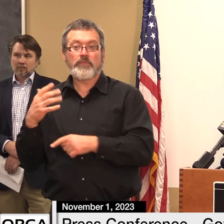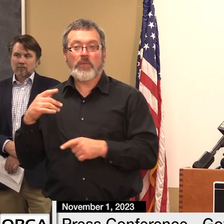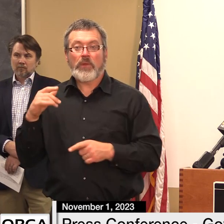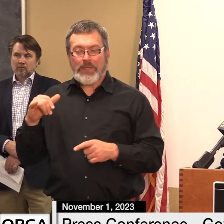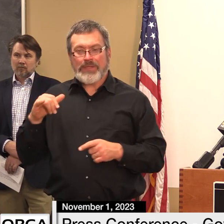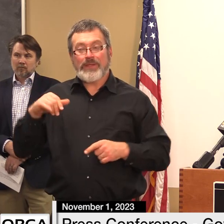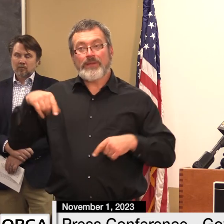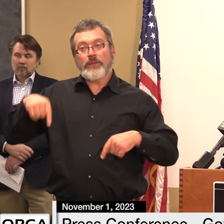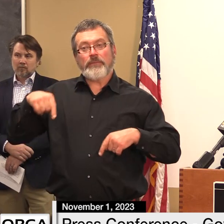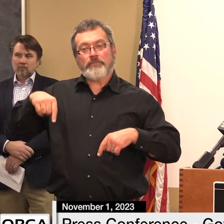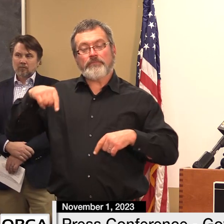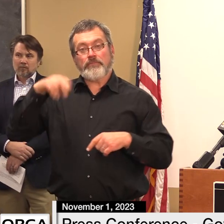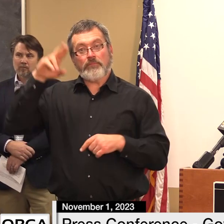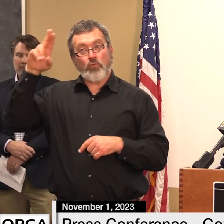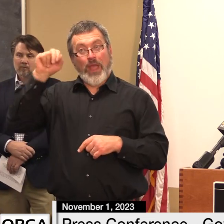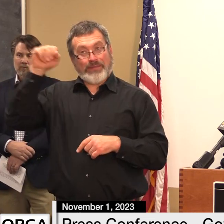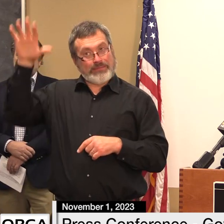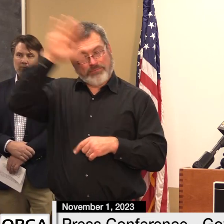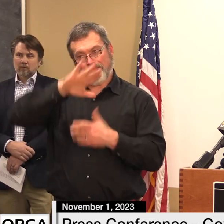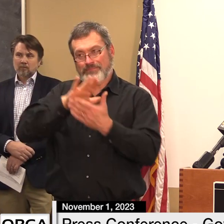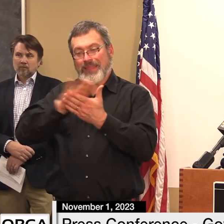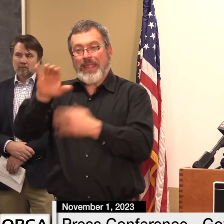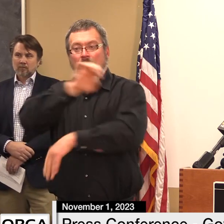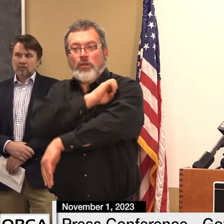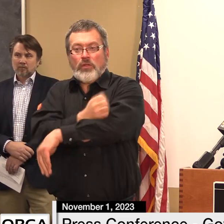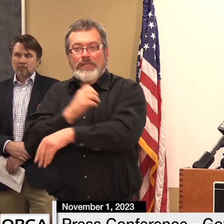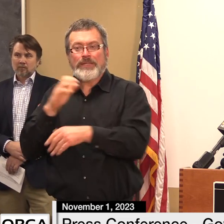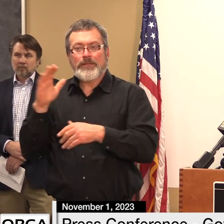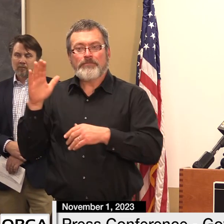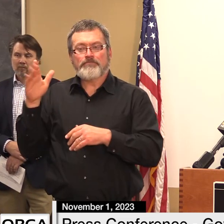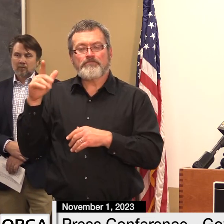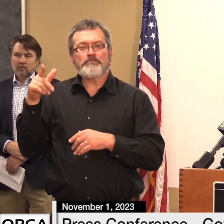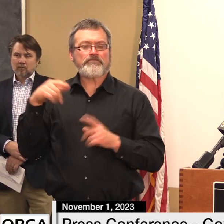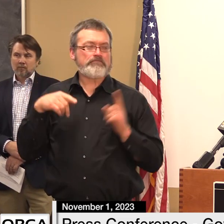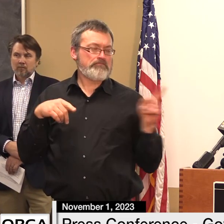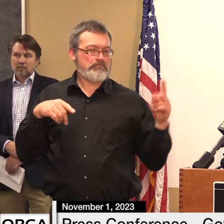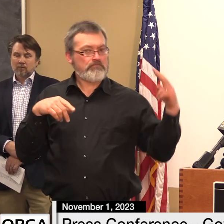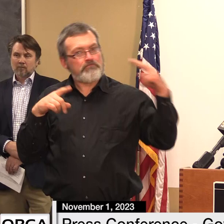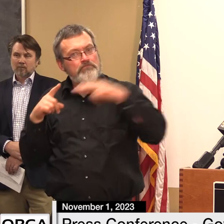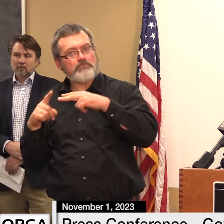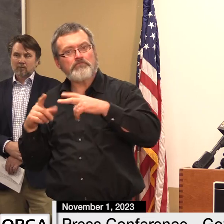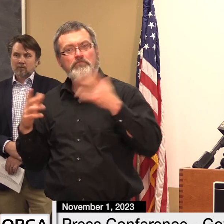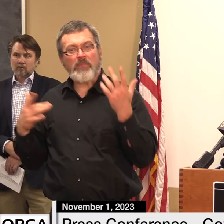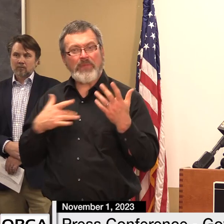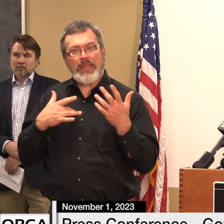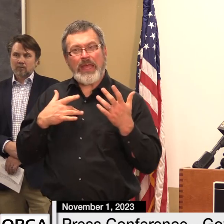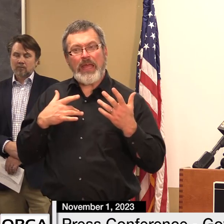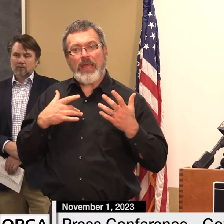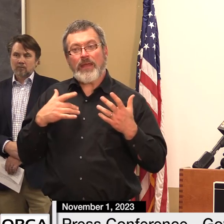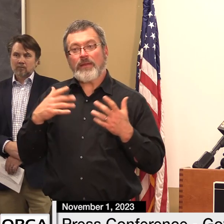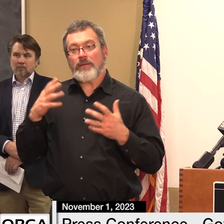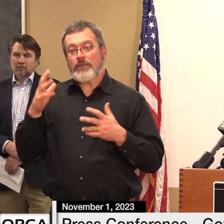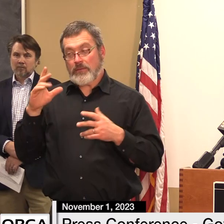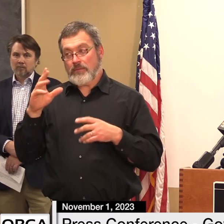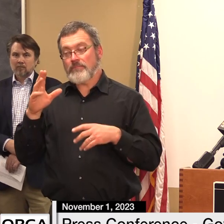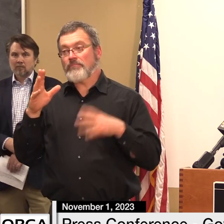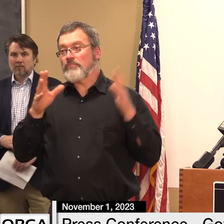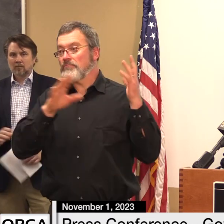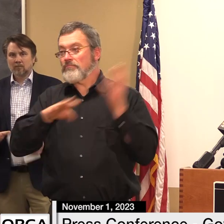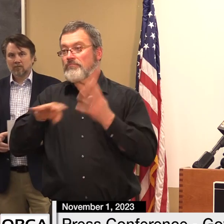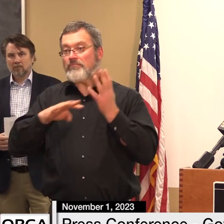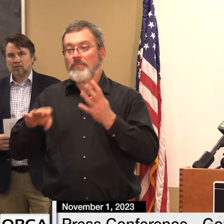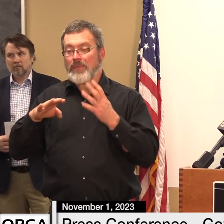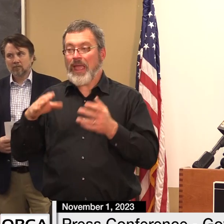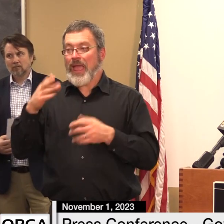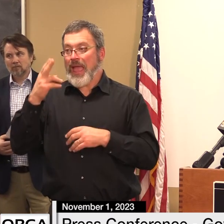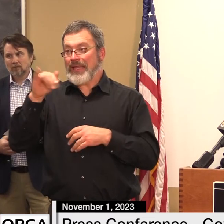border that'll also go into Quebec. I'm kind of just wondering what thoughts you have on that in general, and a lot of it's also hydroelectricity from water that'll be able to come into Vermont.